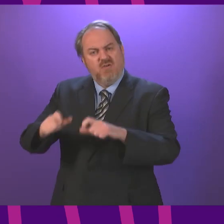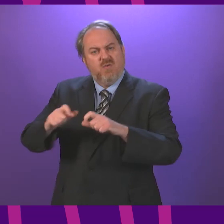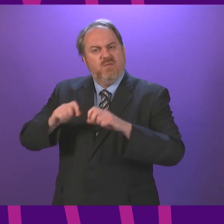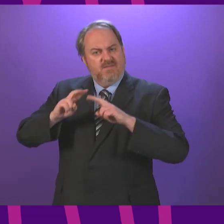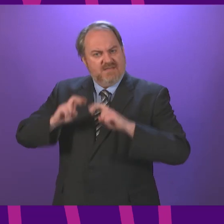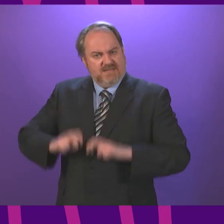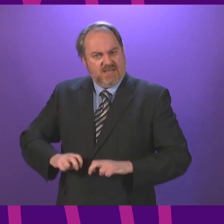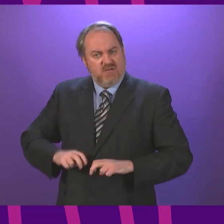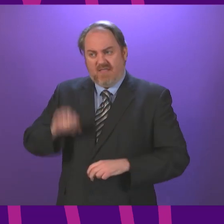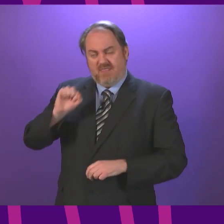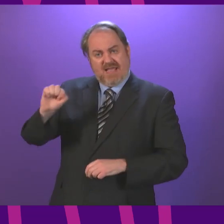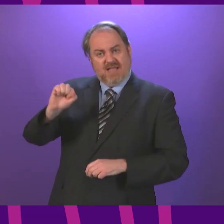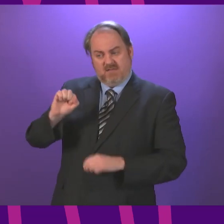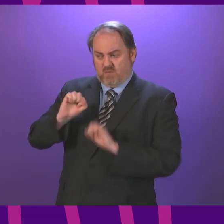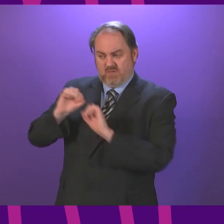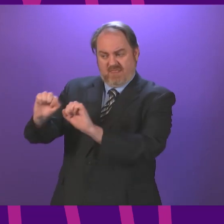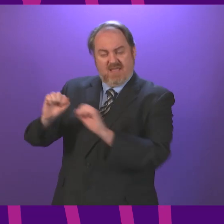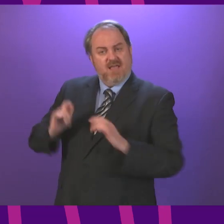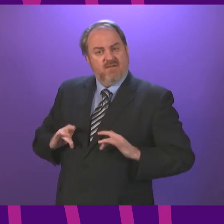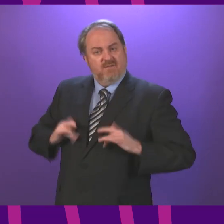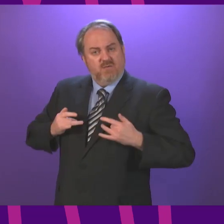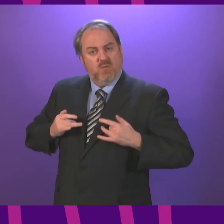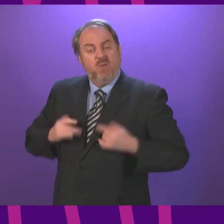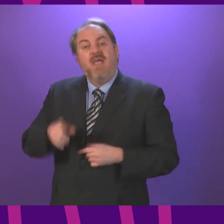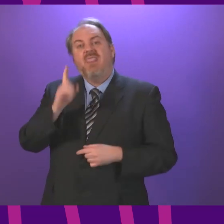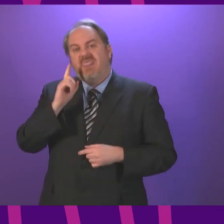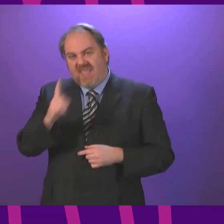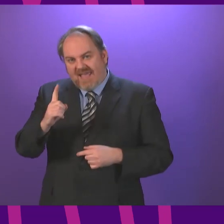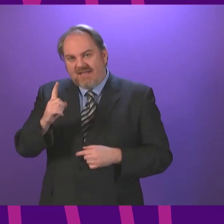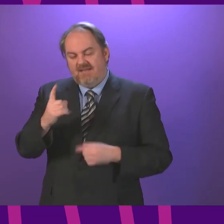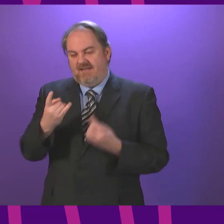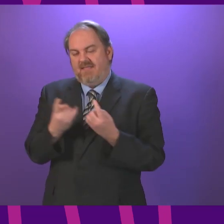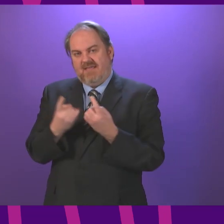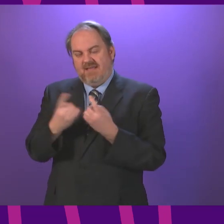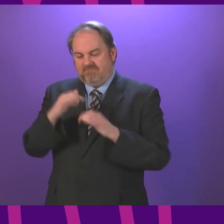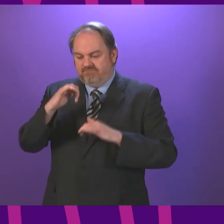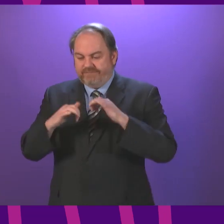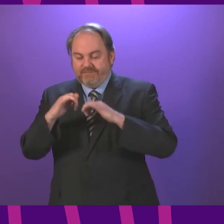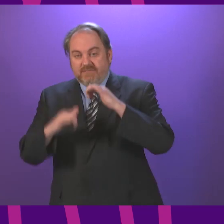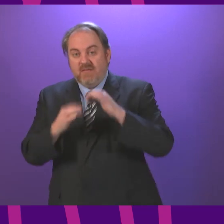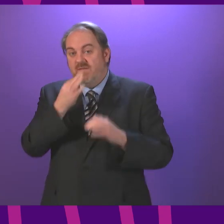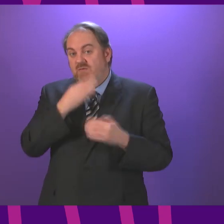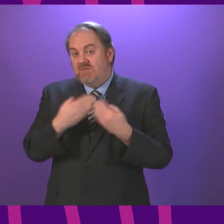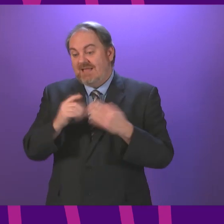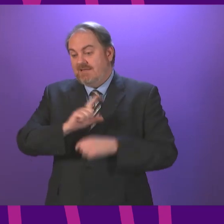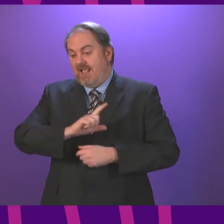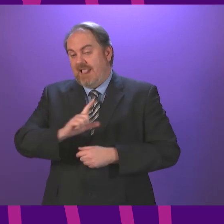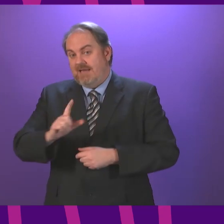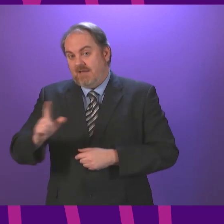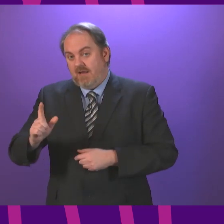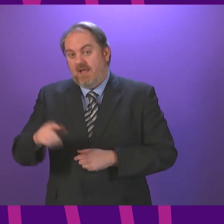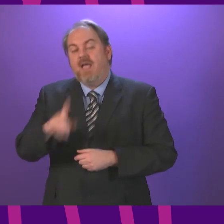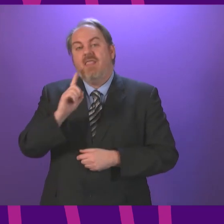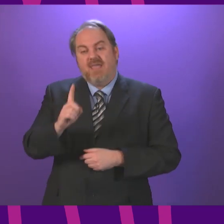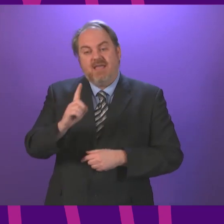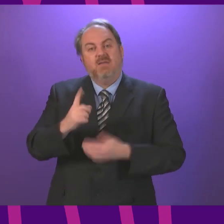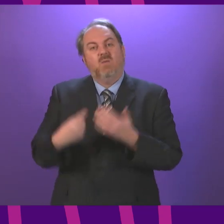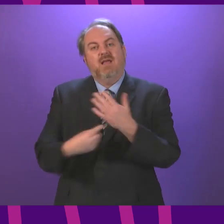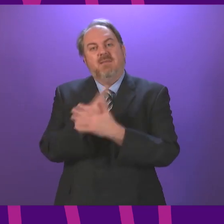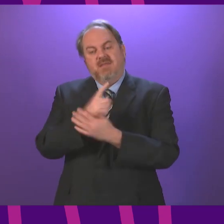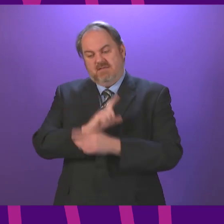the position of the law officers. Things started to go wrong, seriously wrong in the case in the days that followed, and then due process was